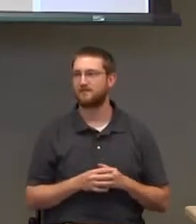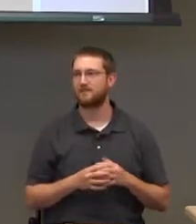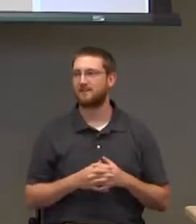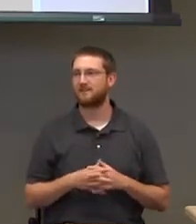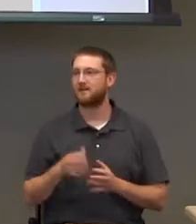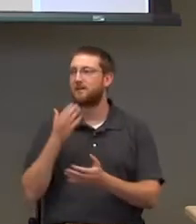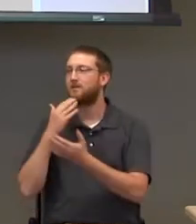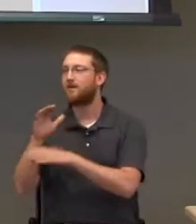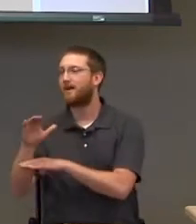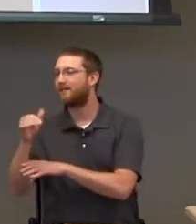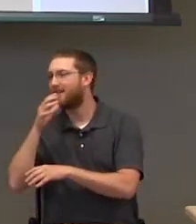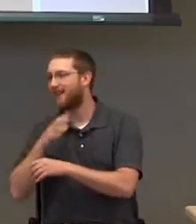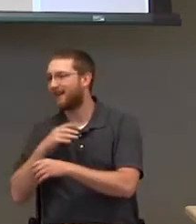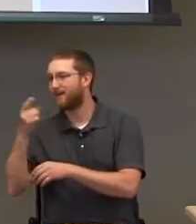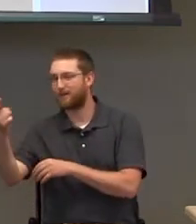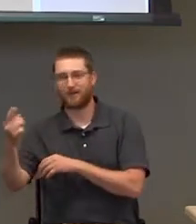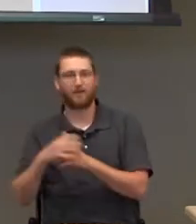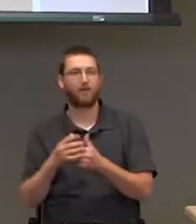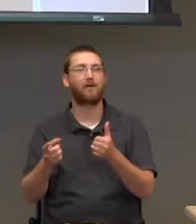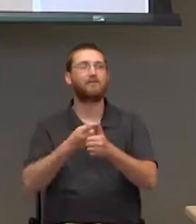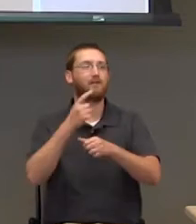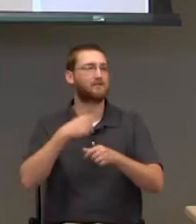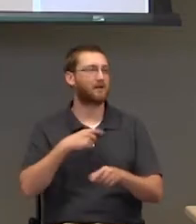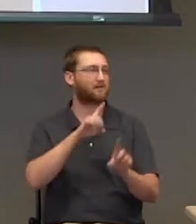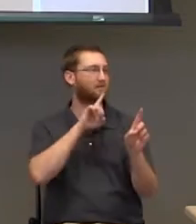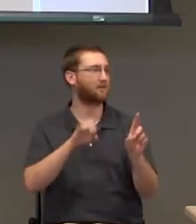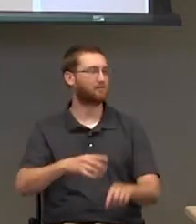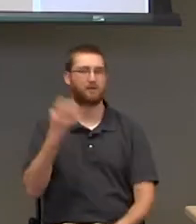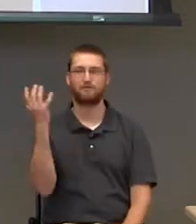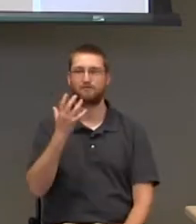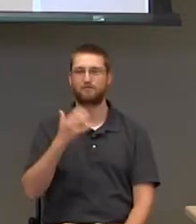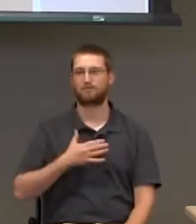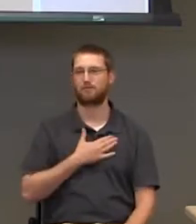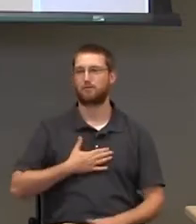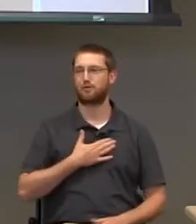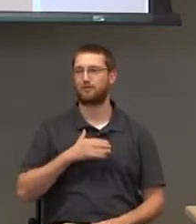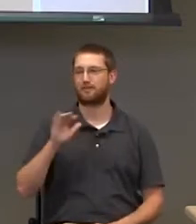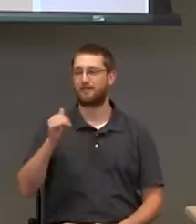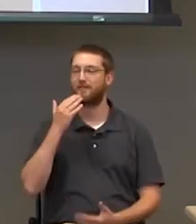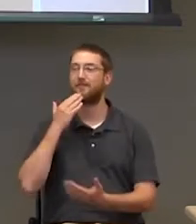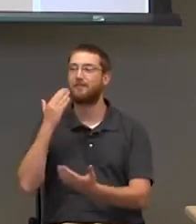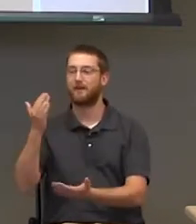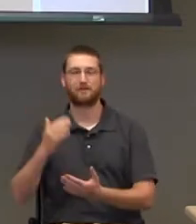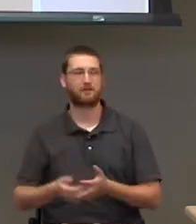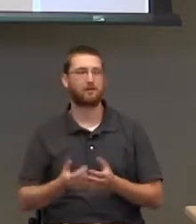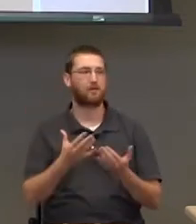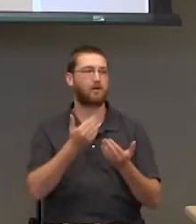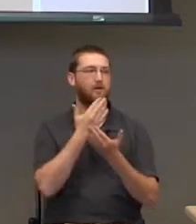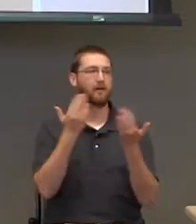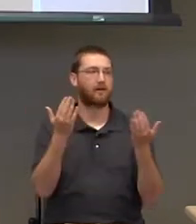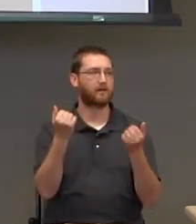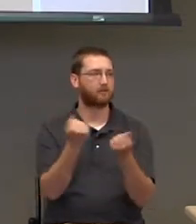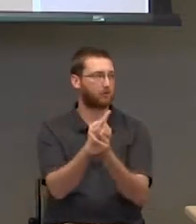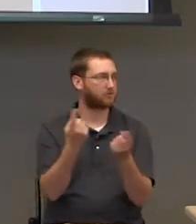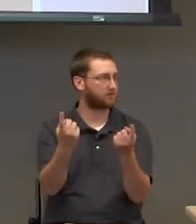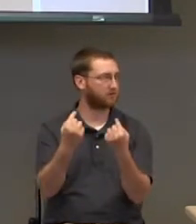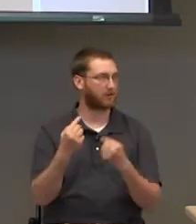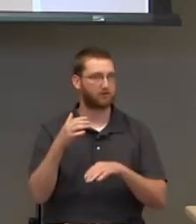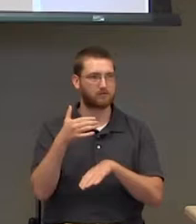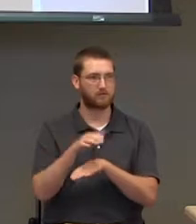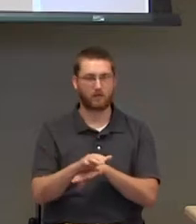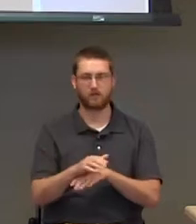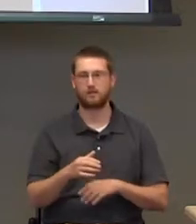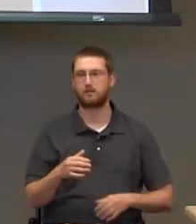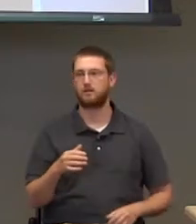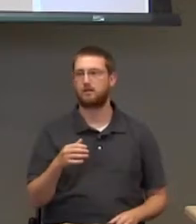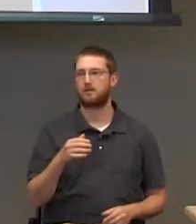Well, thank you very much. I think that's the first time I actually got a response. I appreciate that. I want to thank you all for being here on this lovely